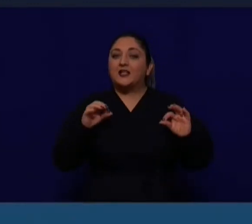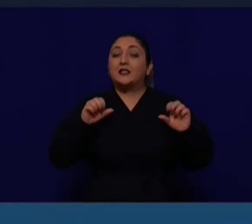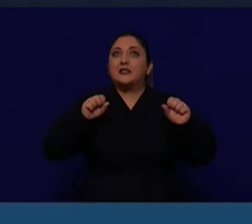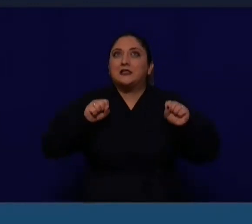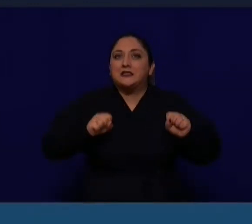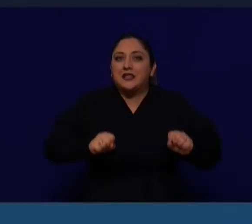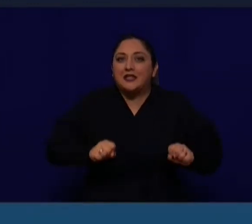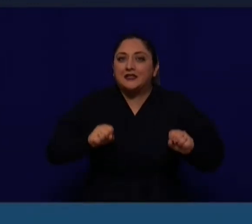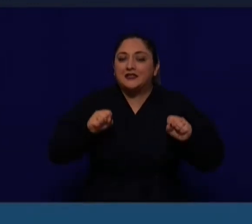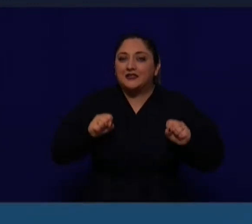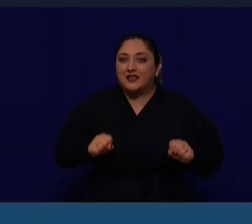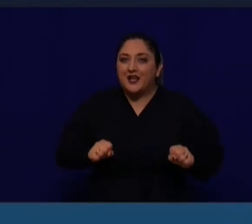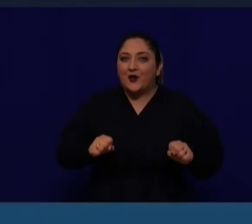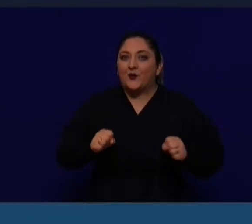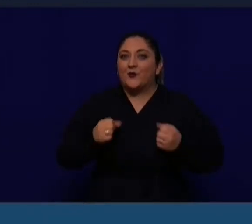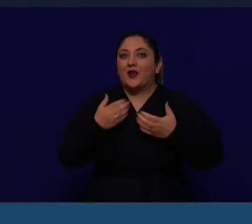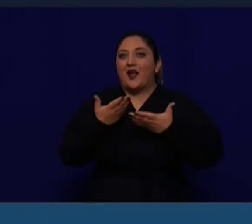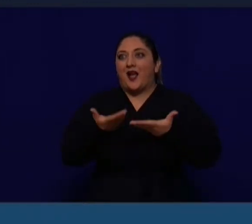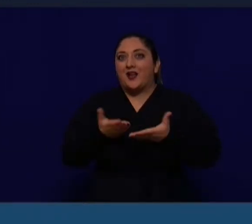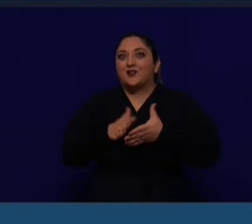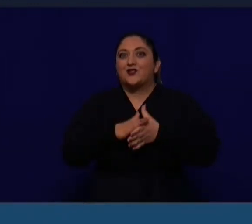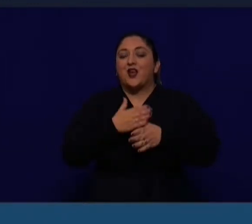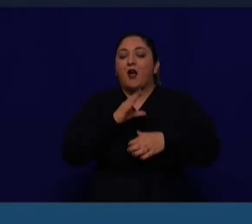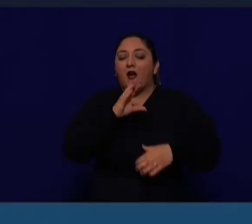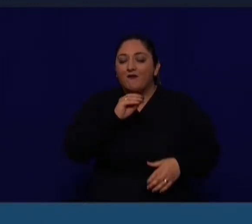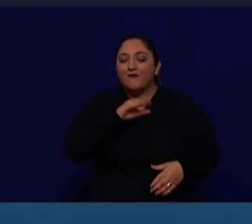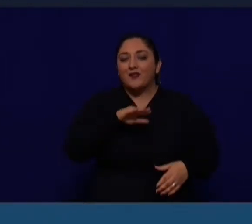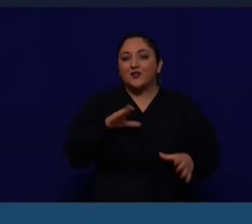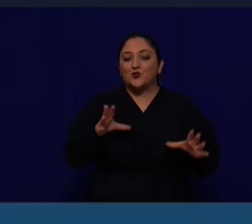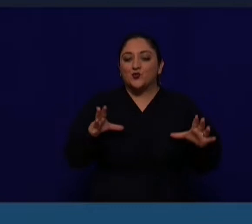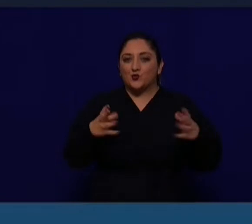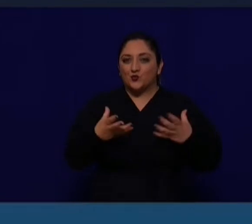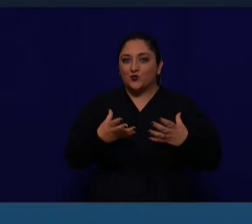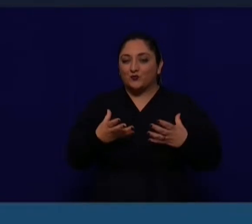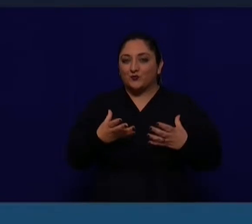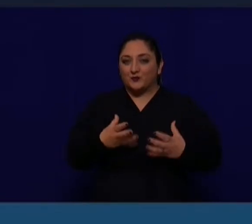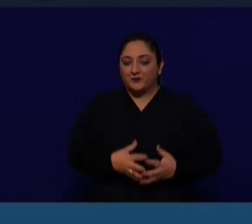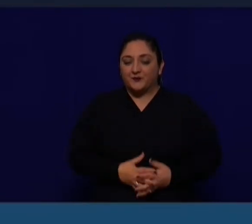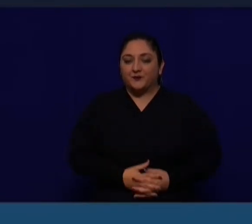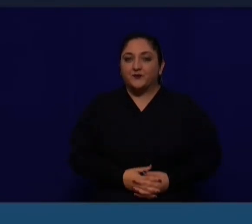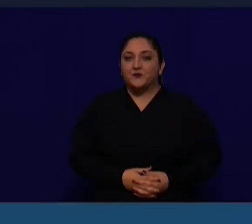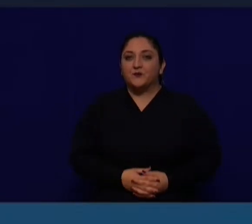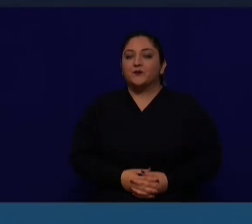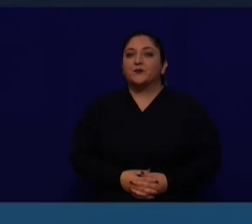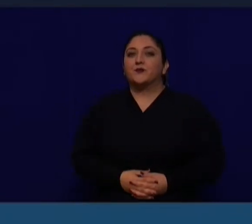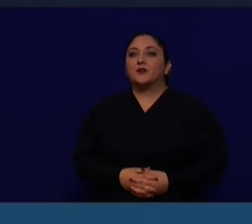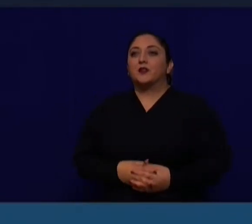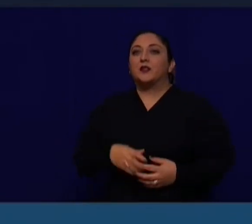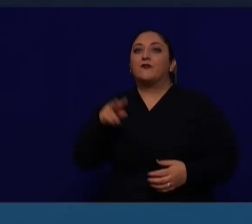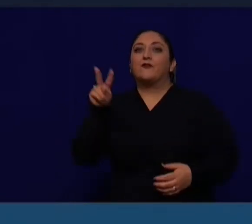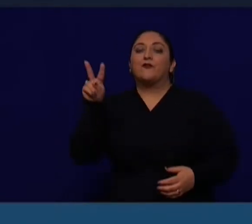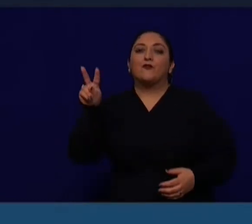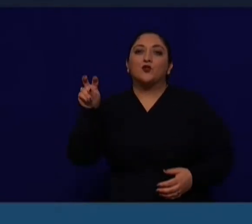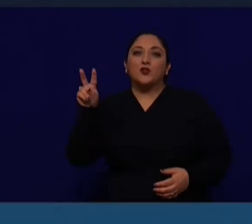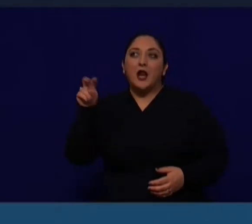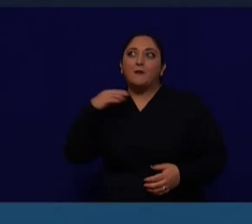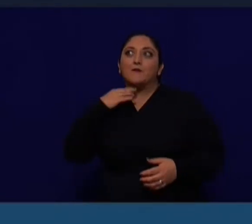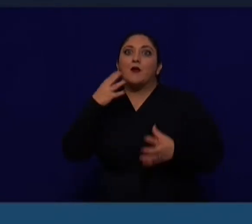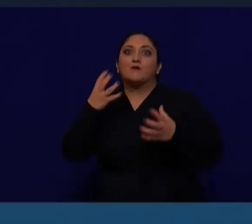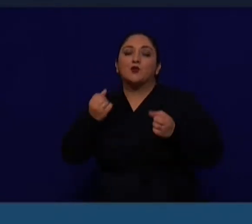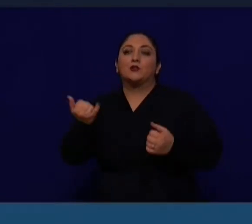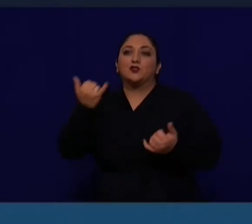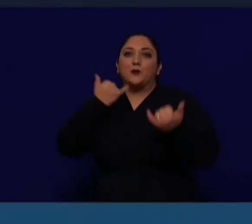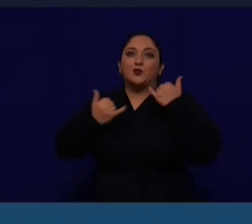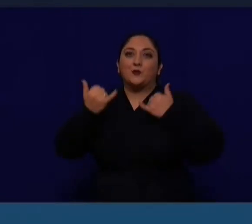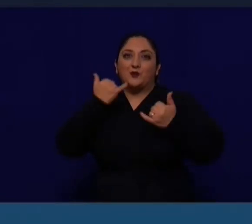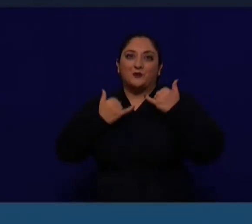sakemm aħna nkun nistgħu ngħidulkom li aħna batna lil dawk li trikolla, jiġifieri il-vulnerabbli għaddejjin